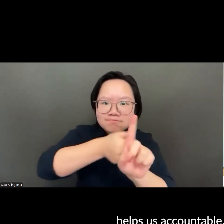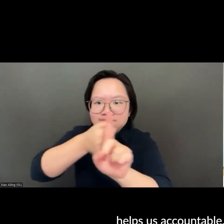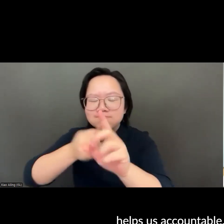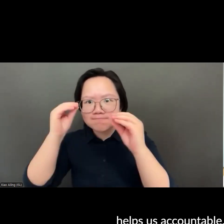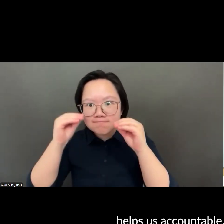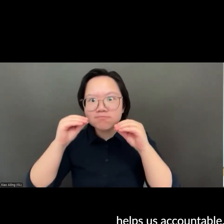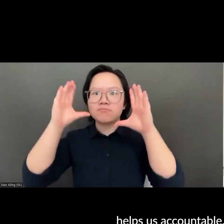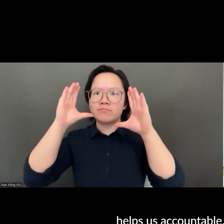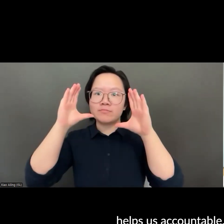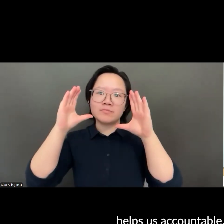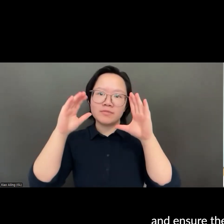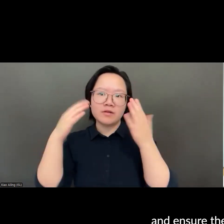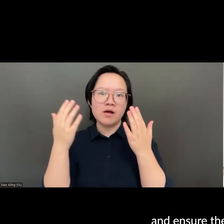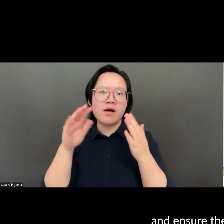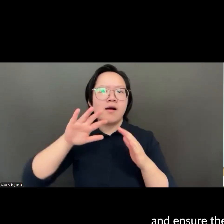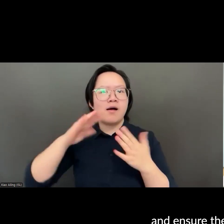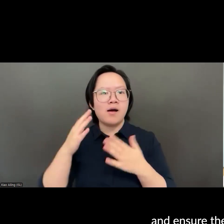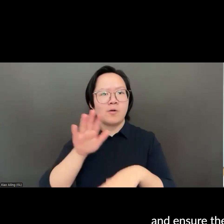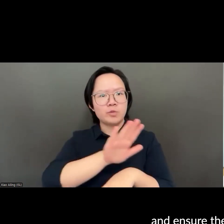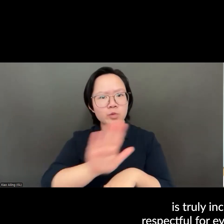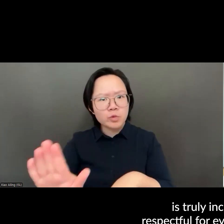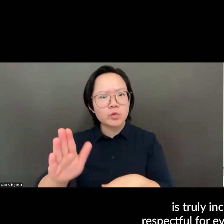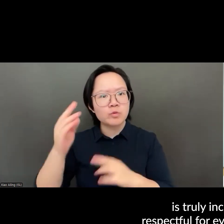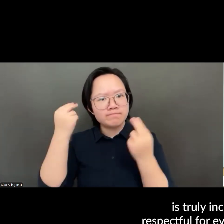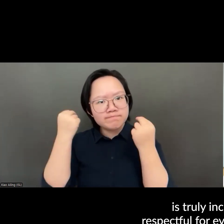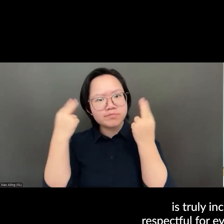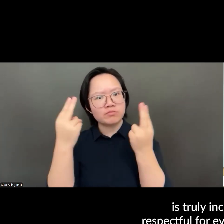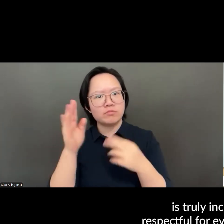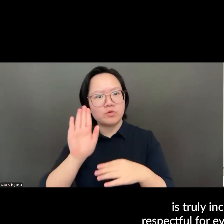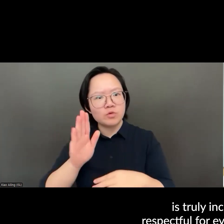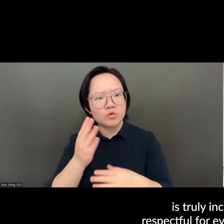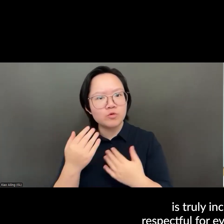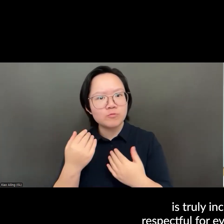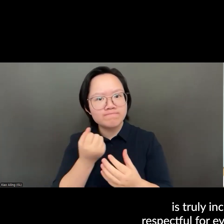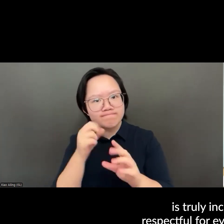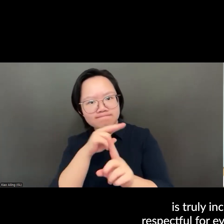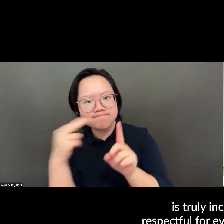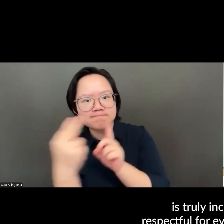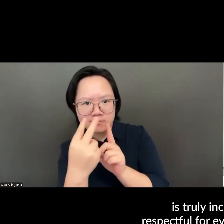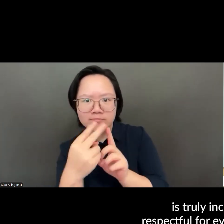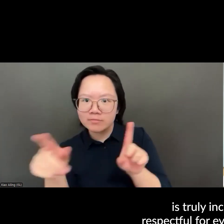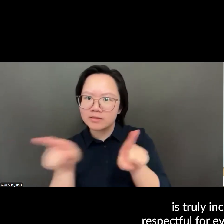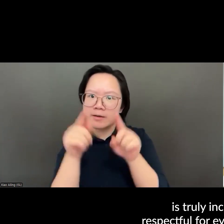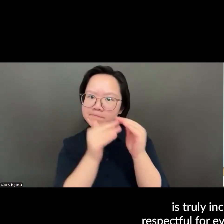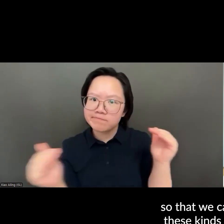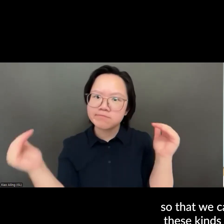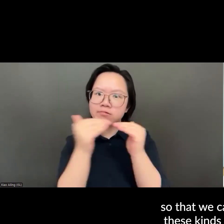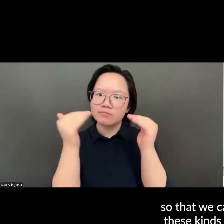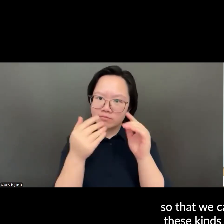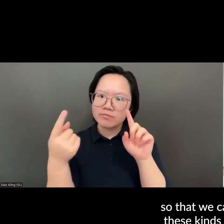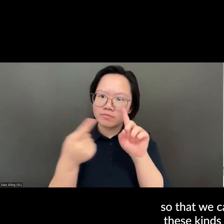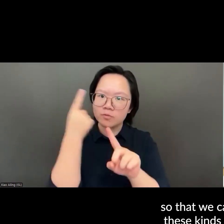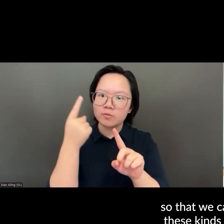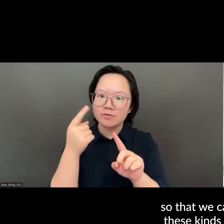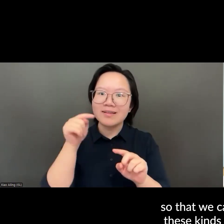accountable, learn from mistakes, and ensure the safeguarding is truly inclusive and respectful for everyone's dignity, so that